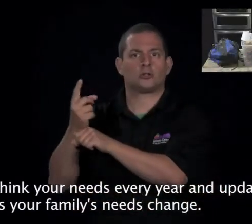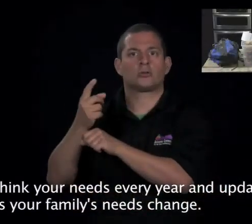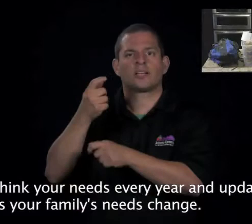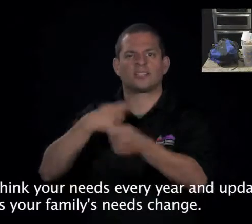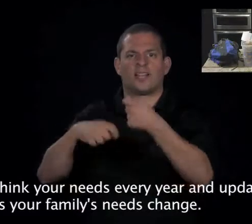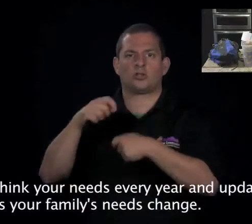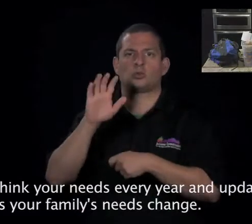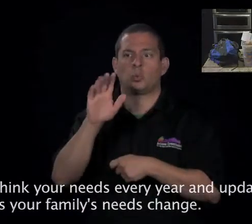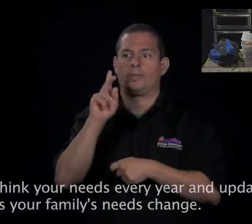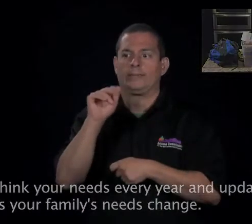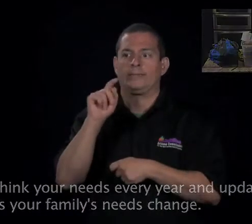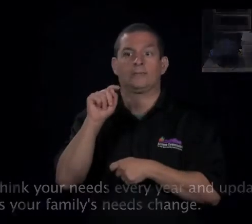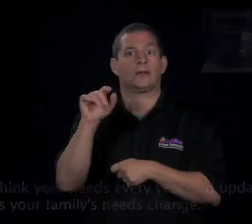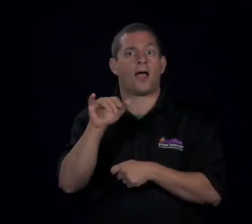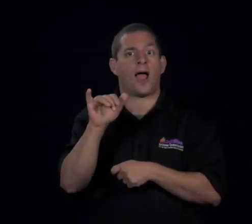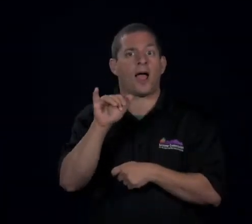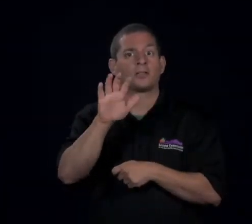needs change.